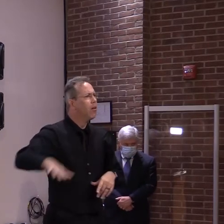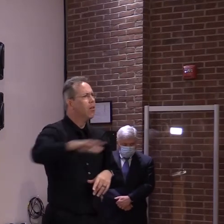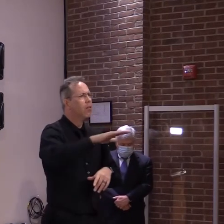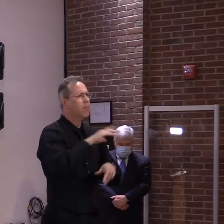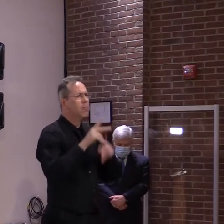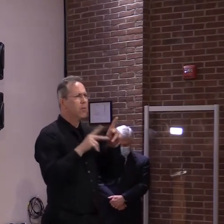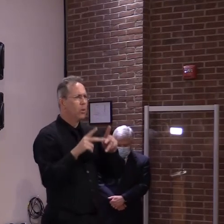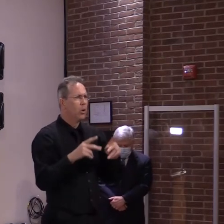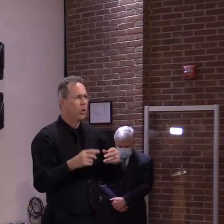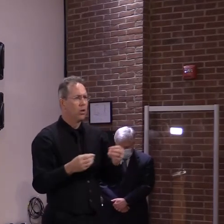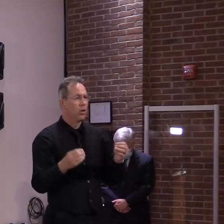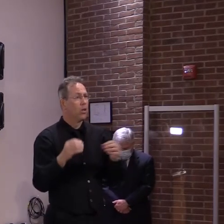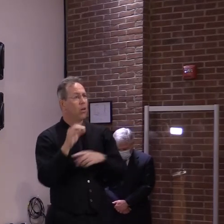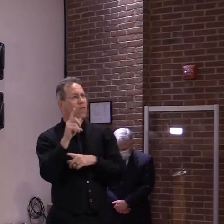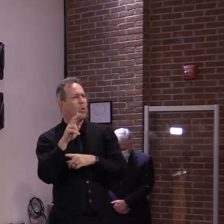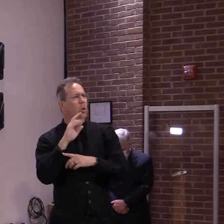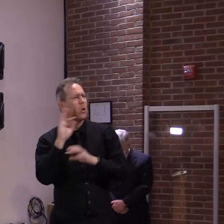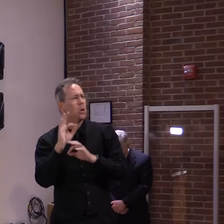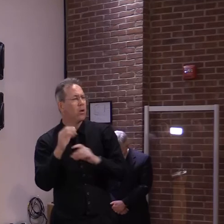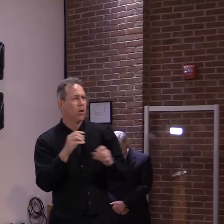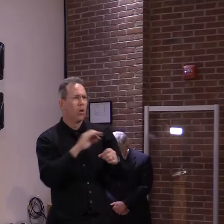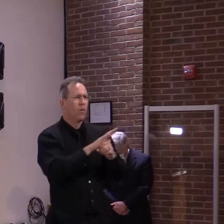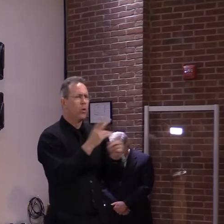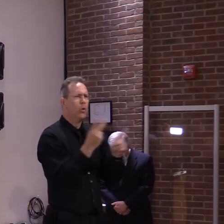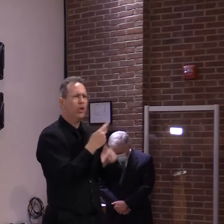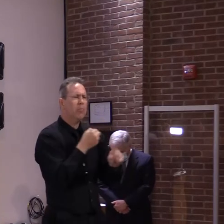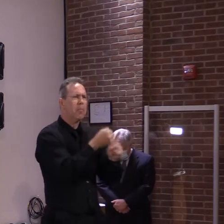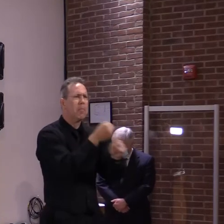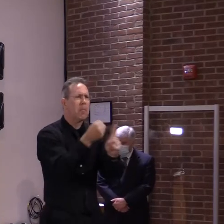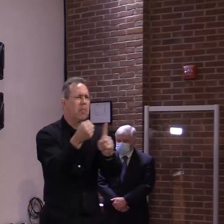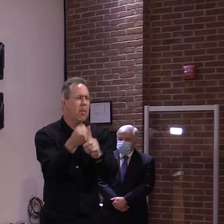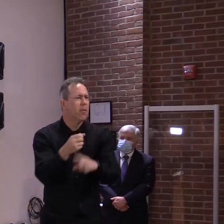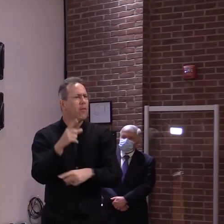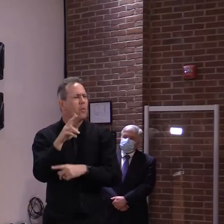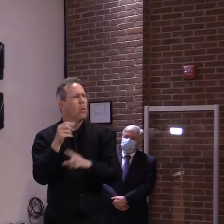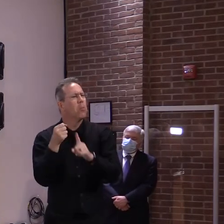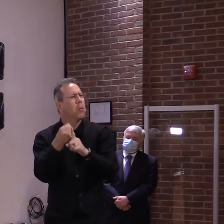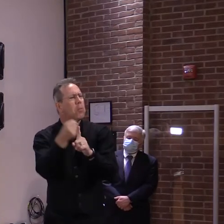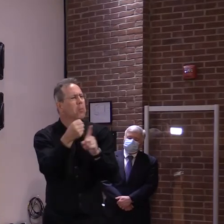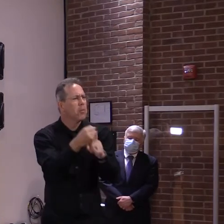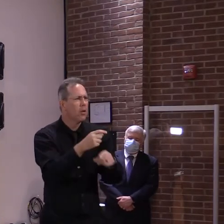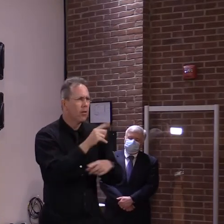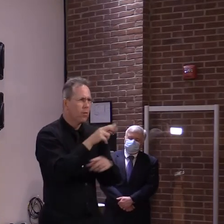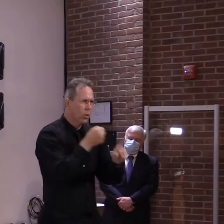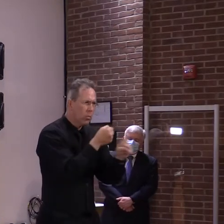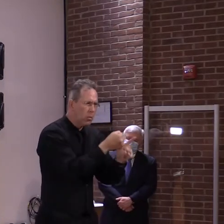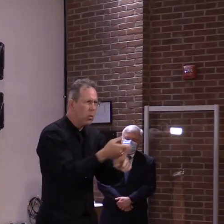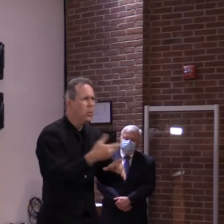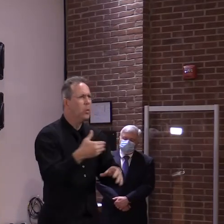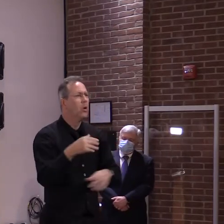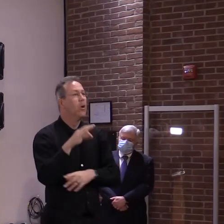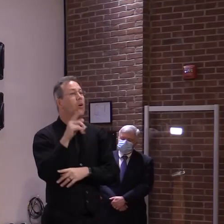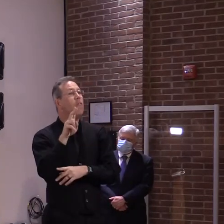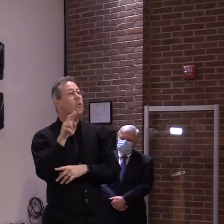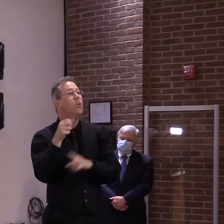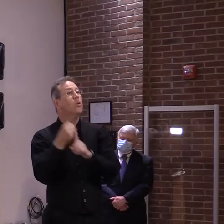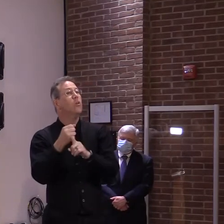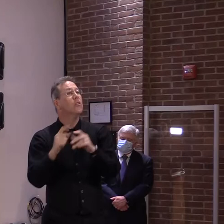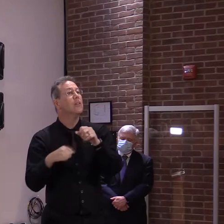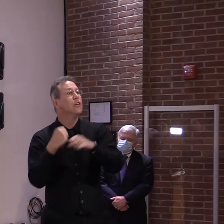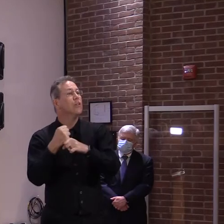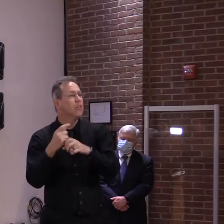season, though some flu seasons have been more tragic than others and had more hospitalizations and deaths